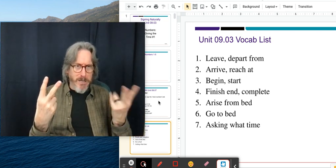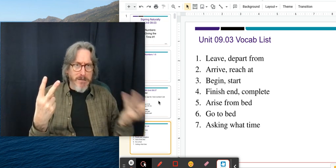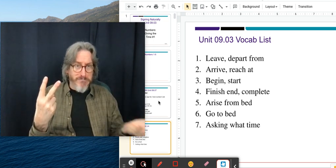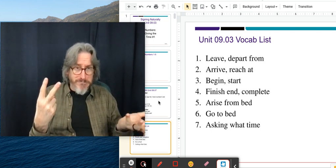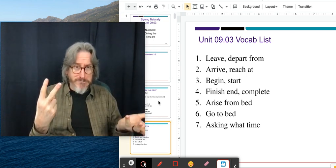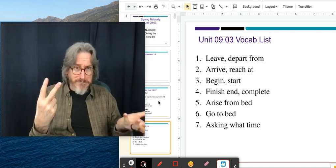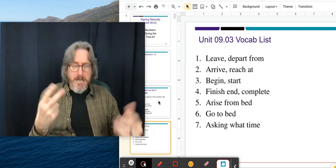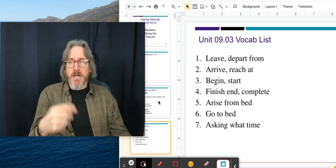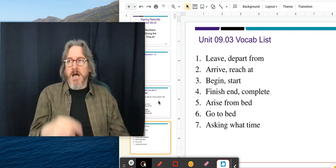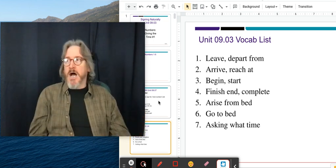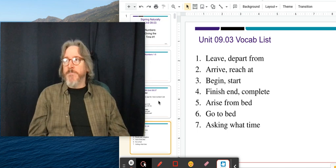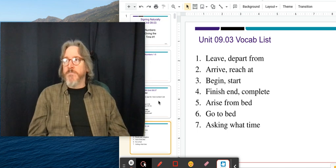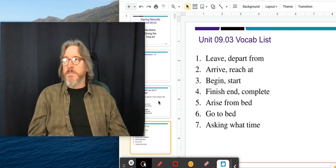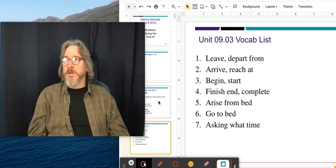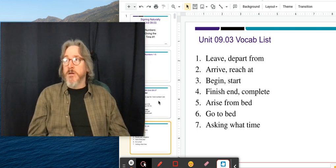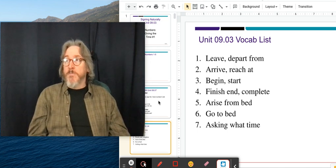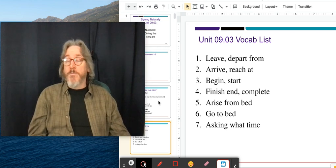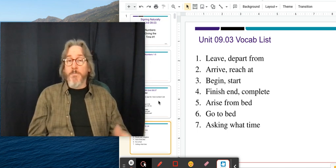1812.